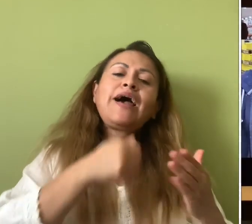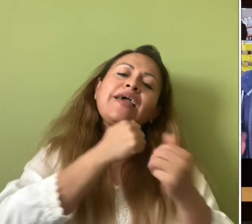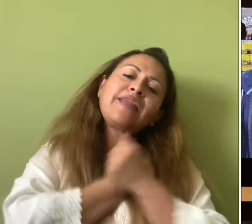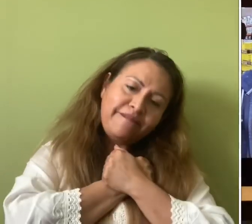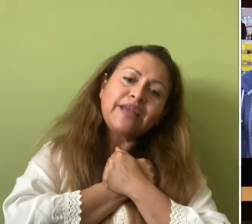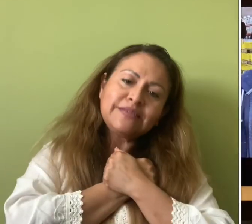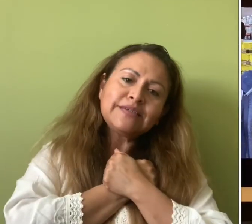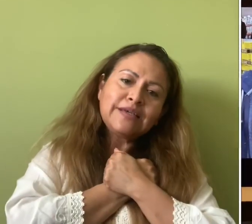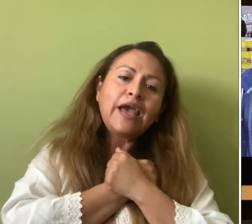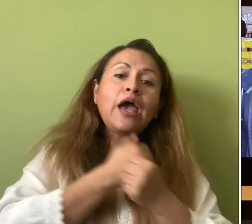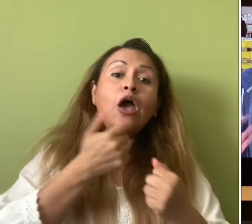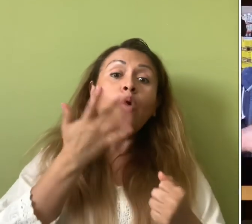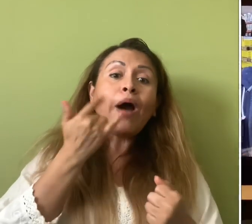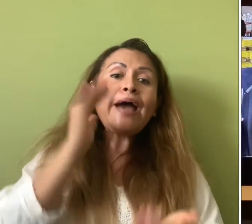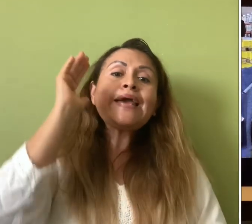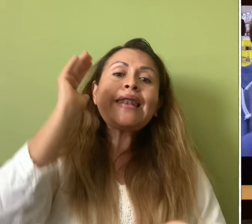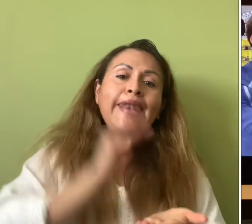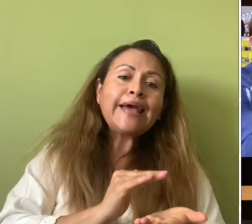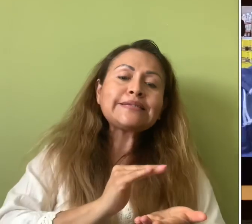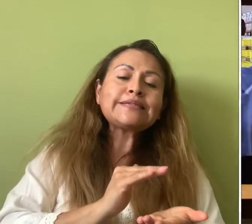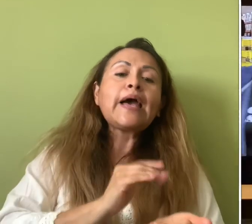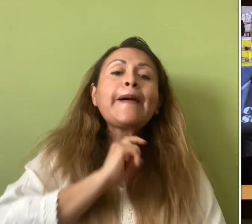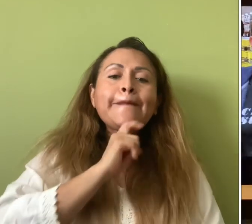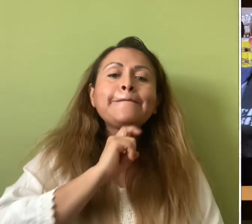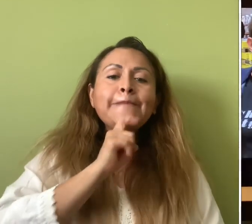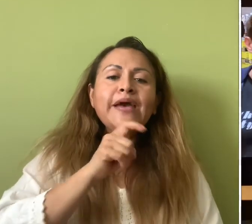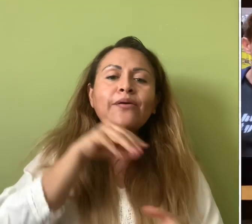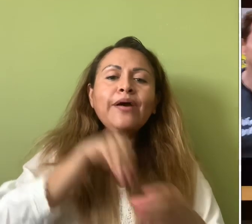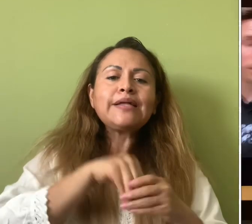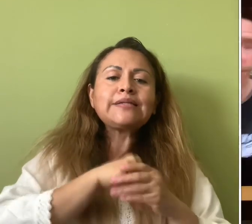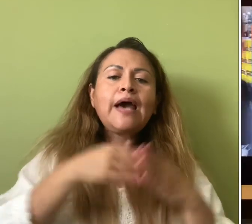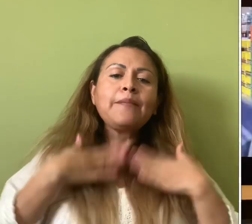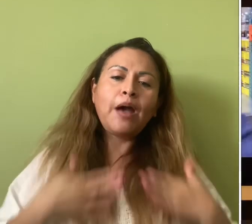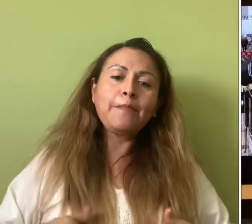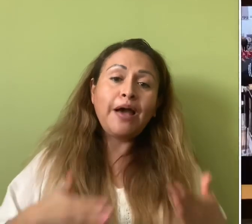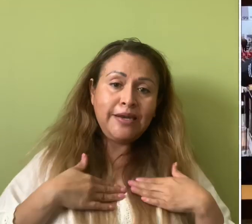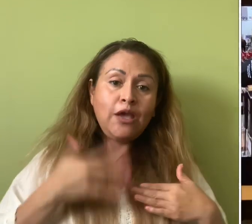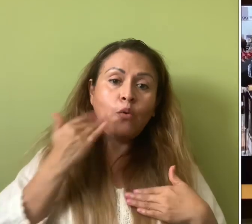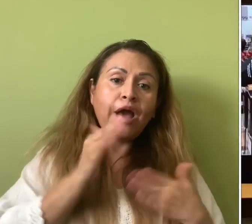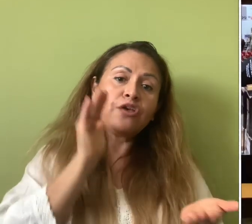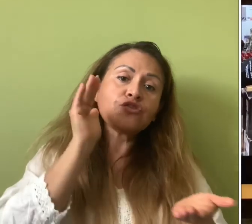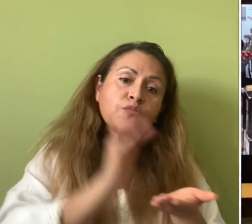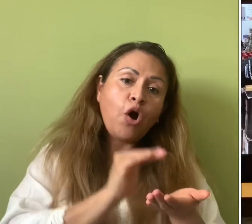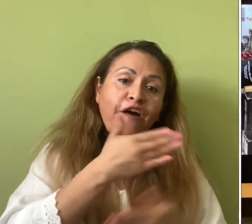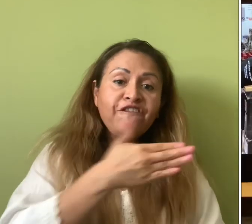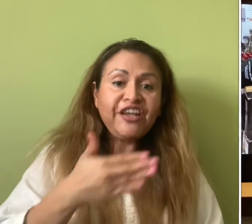the contaminants or heavy metals that go into my body. You got to be careful when it comes to tuna.